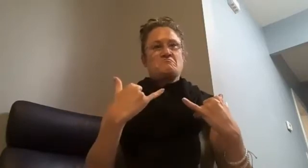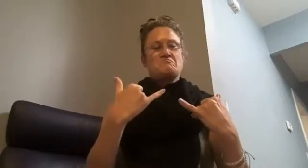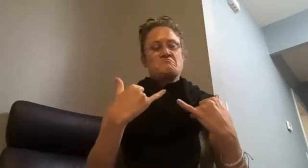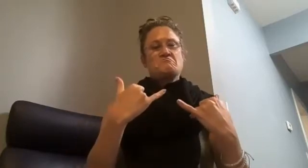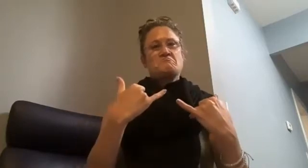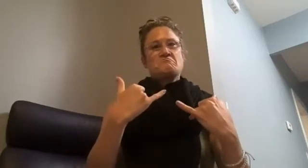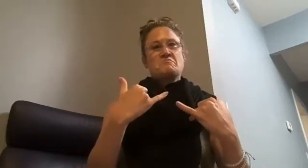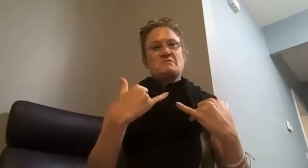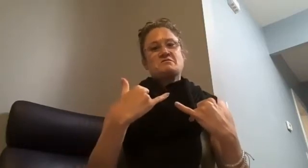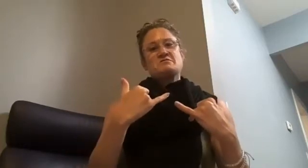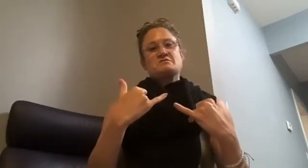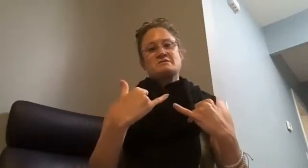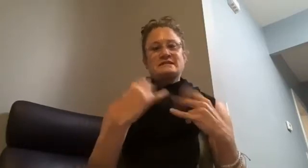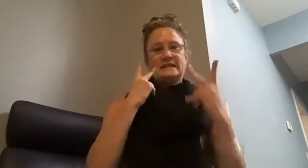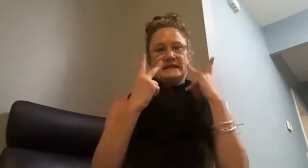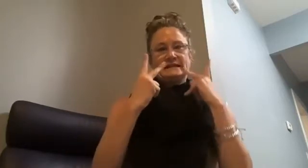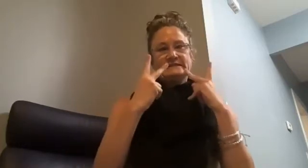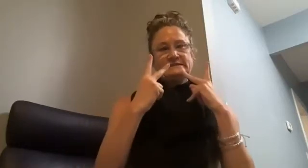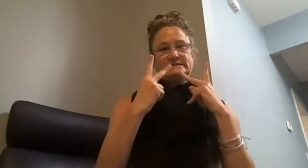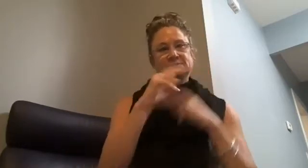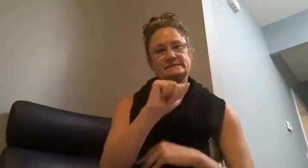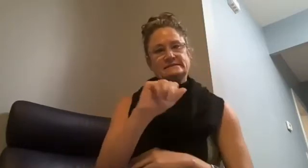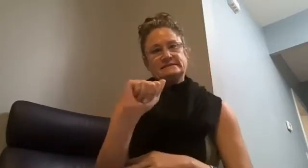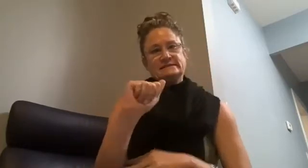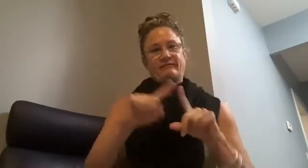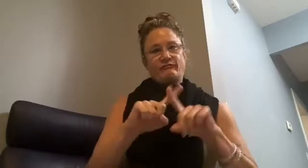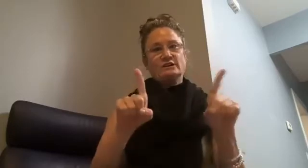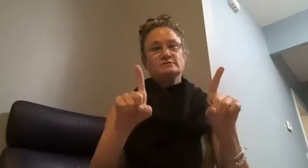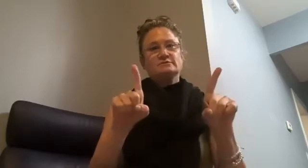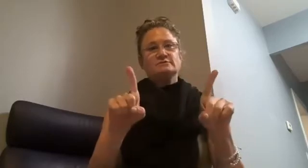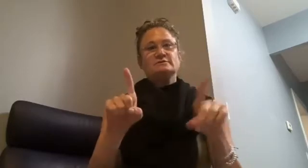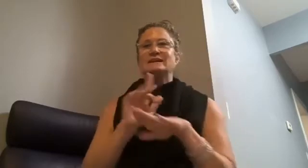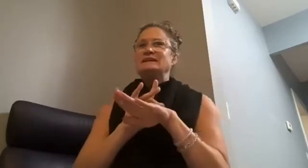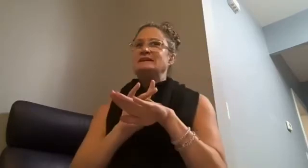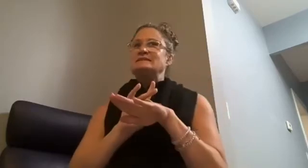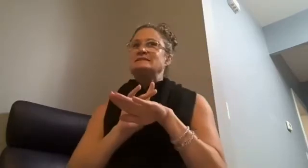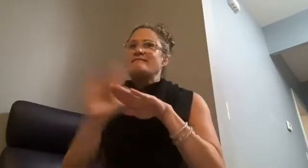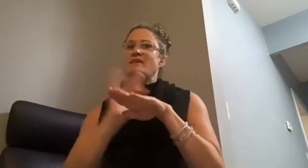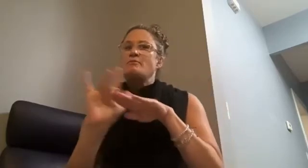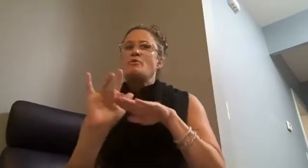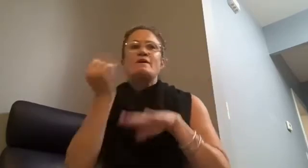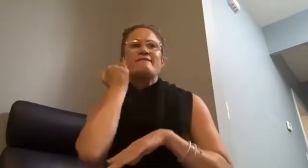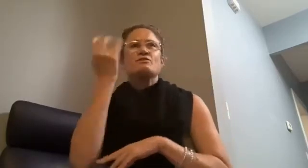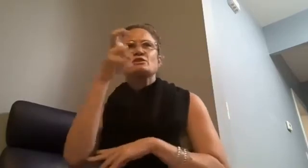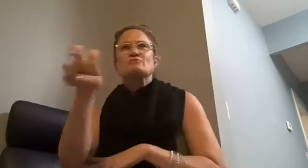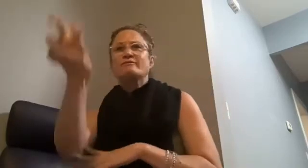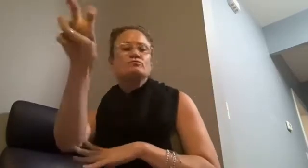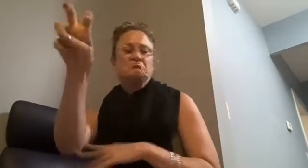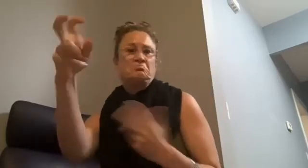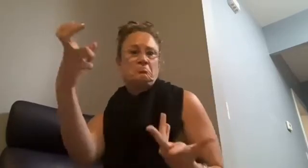Alcoholics Anonymous in a way that's not typically available unless you just happen to travel a ton. And I do travel a ton, and even like the